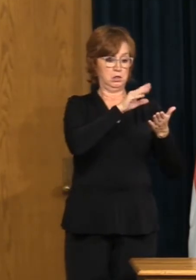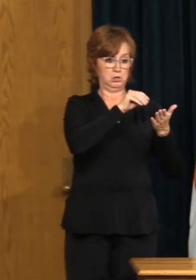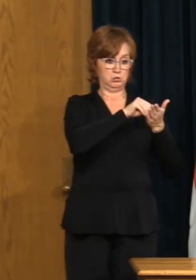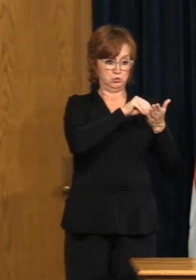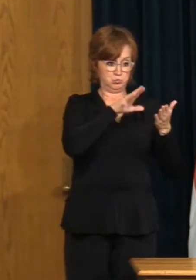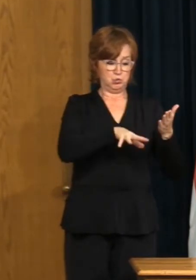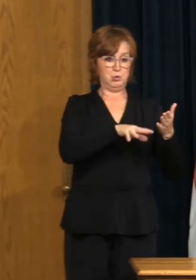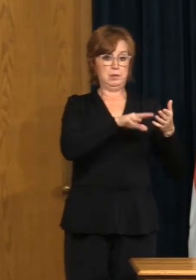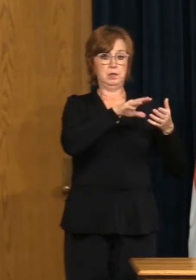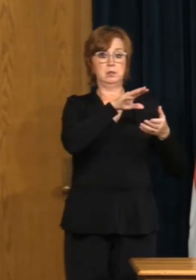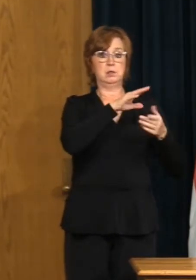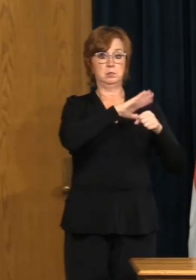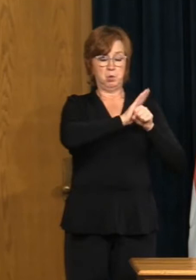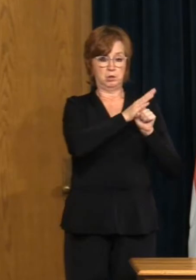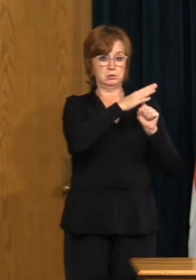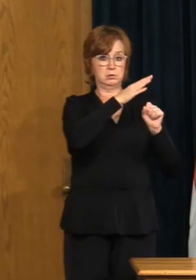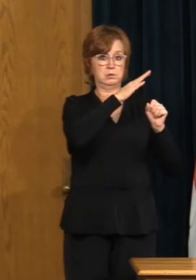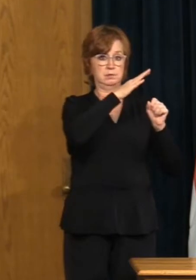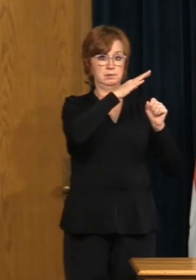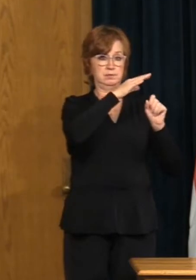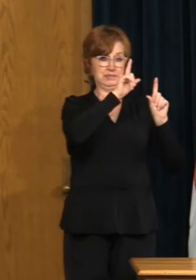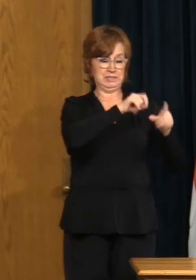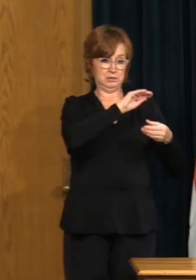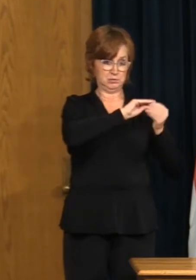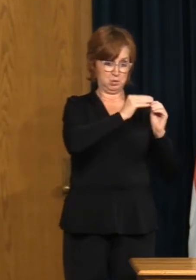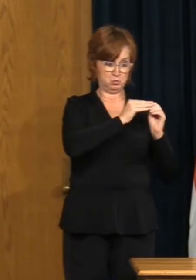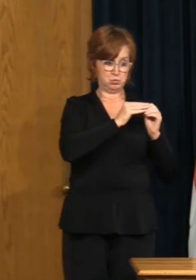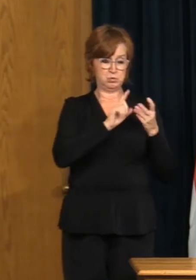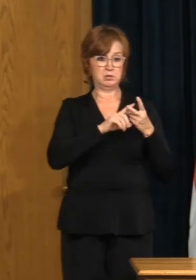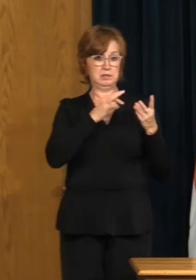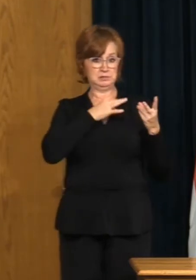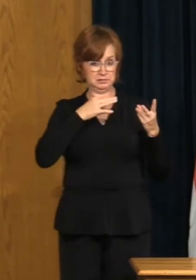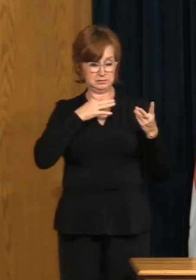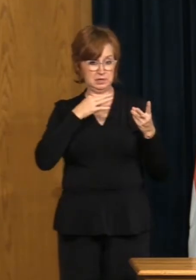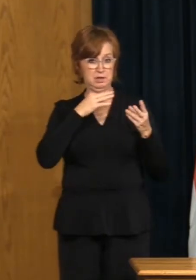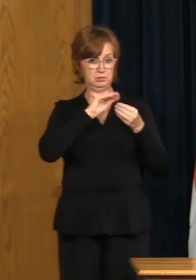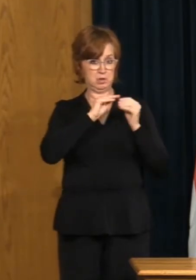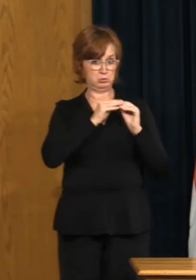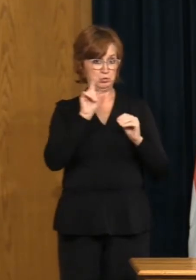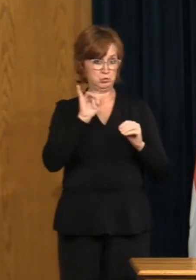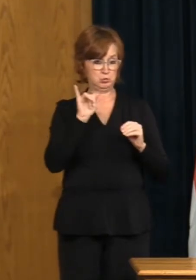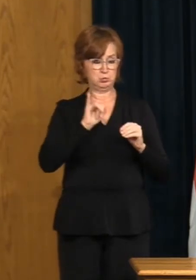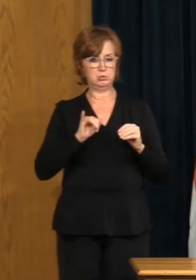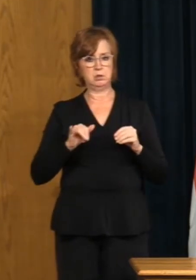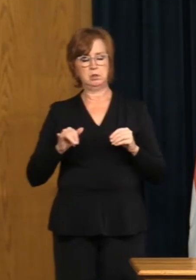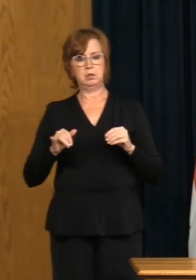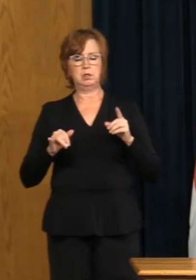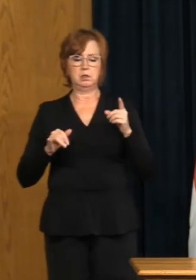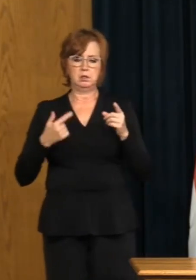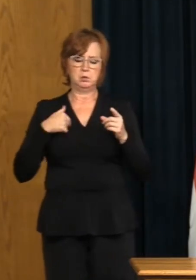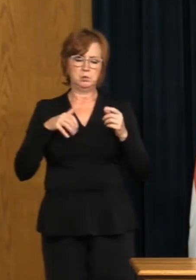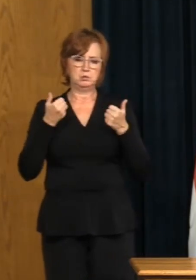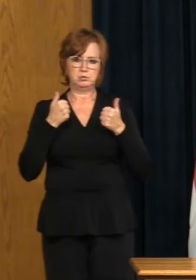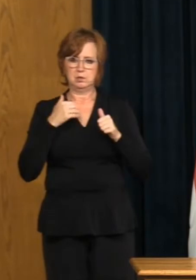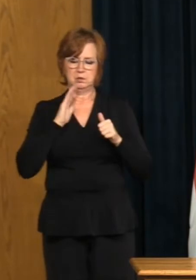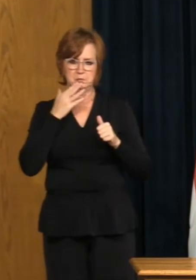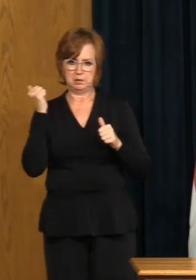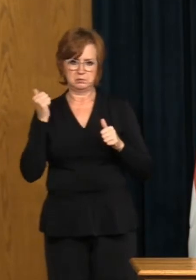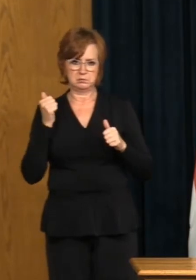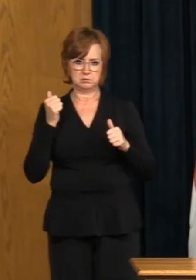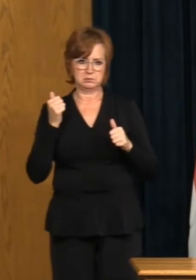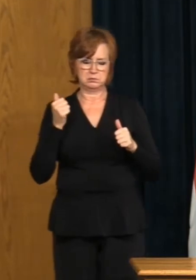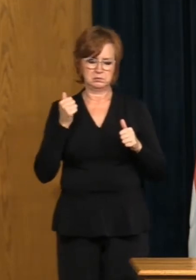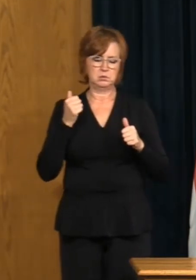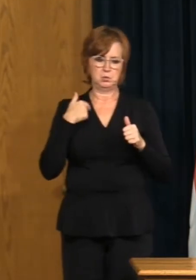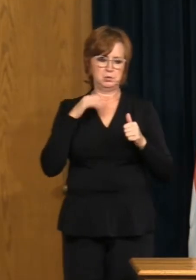Yeah, I think that is the aim as much as we can. But we do understand that, if you go for testing as a family, sometimes the occupations of everyone in the family